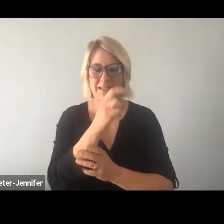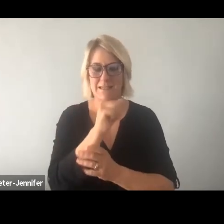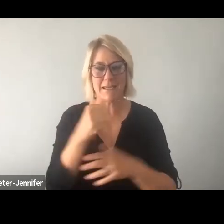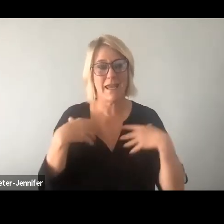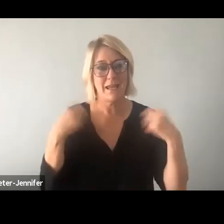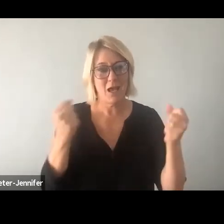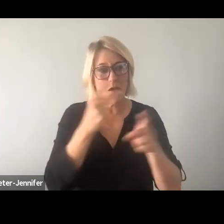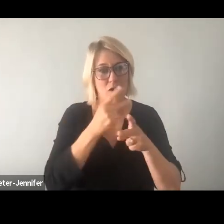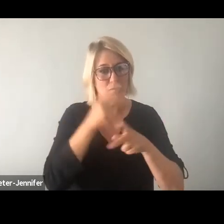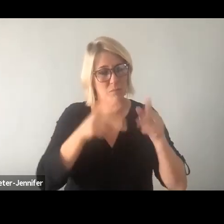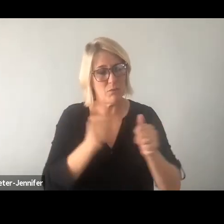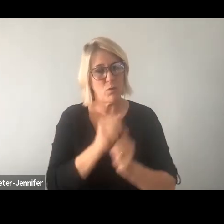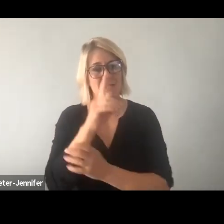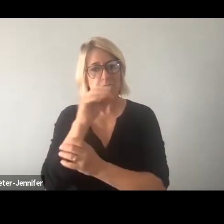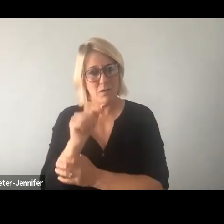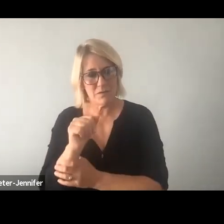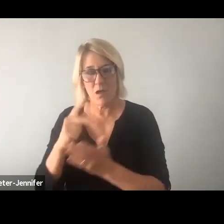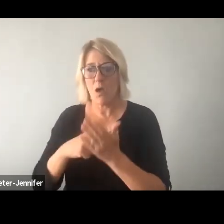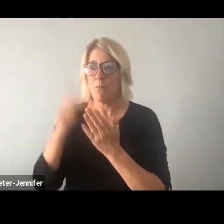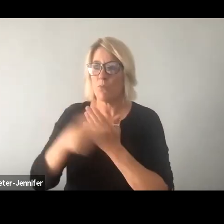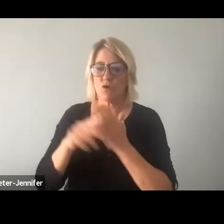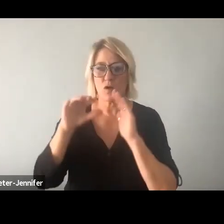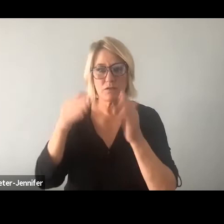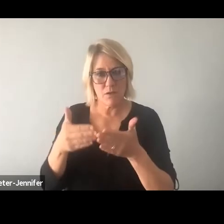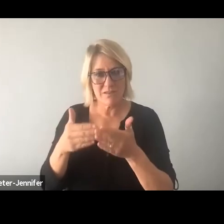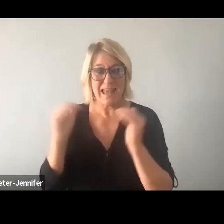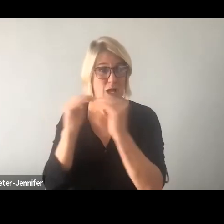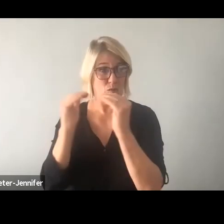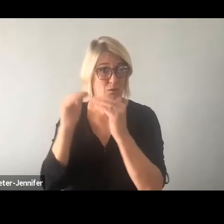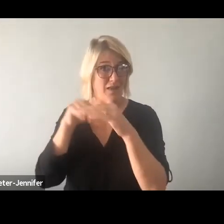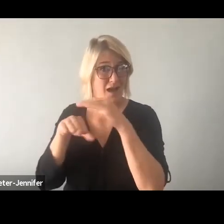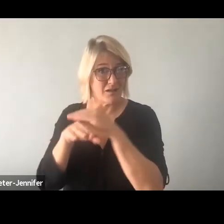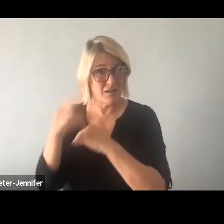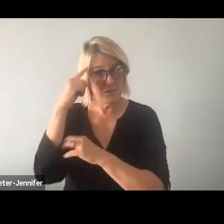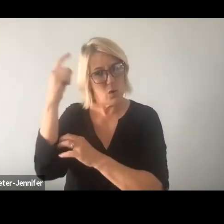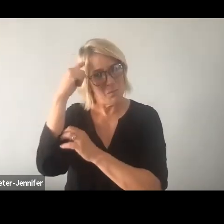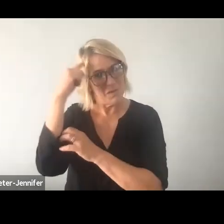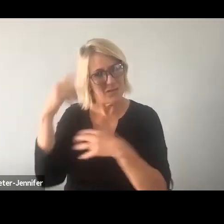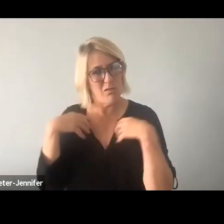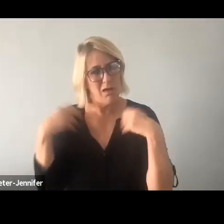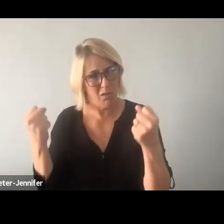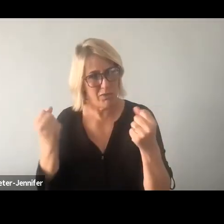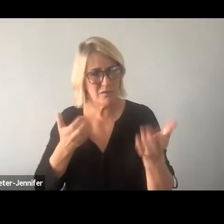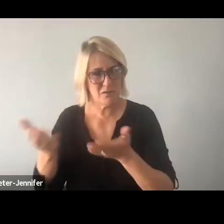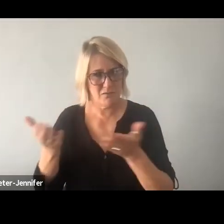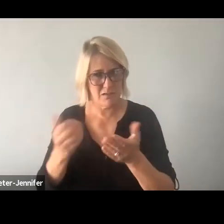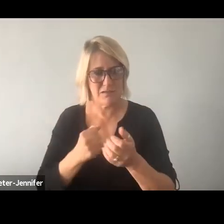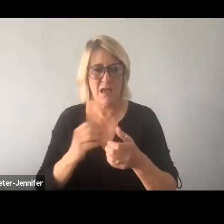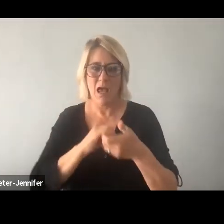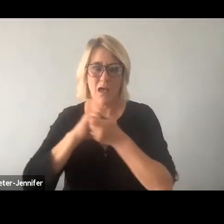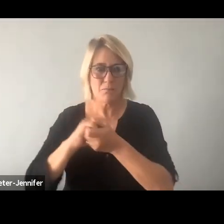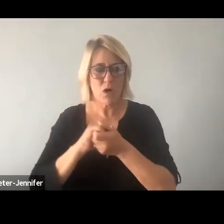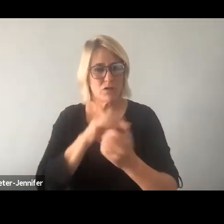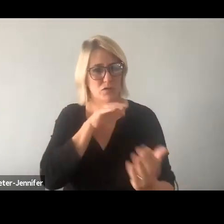with Disabilities, projects focused on equitable access to mental health services, and partnerships to